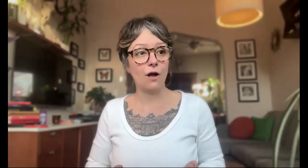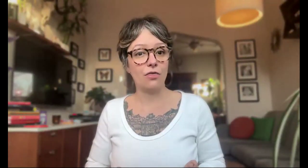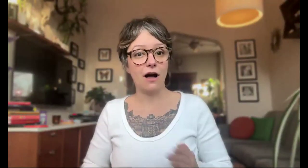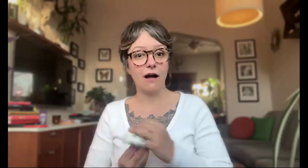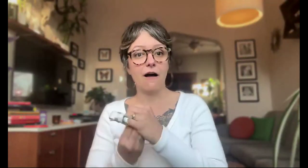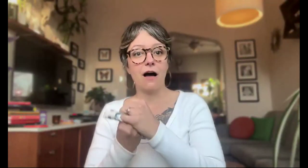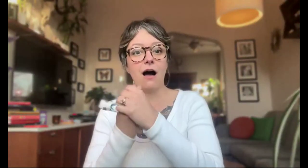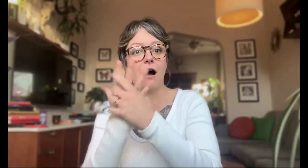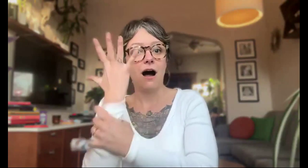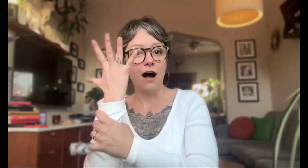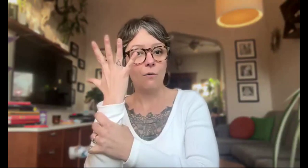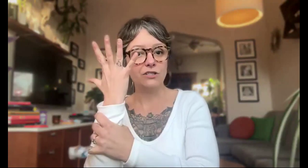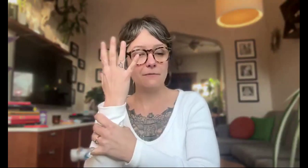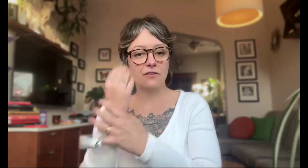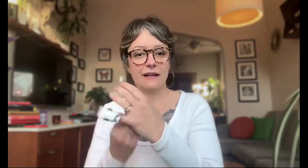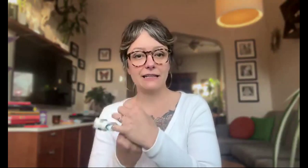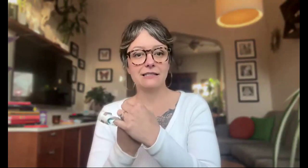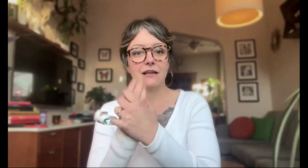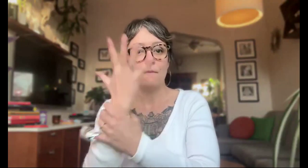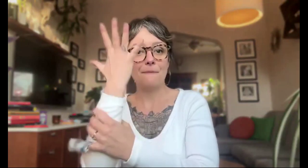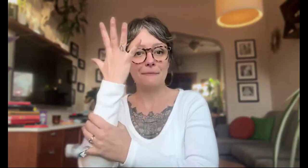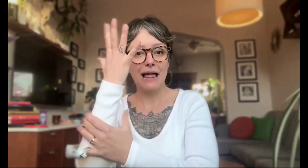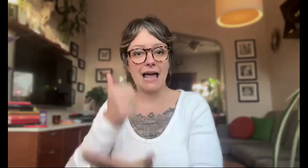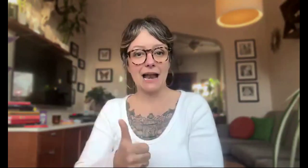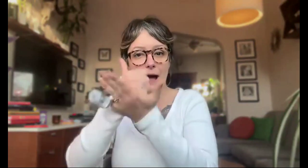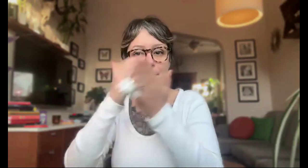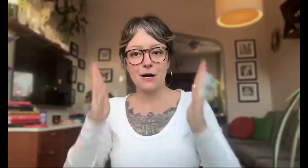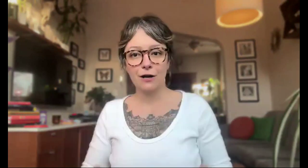or what job do you think that is?